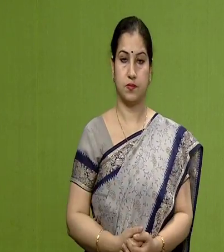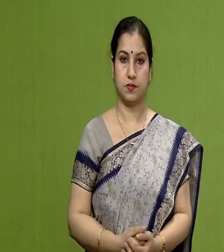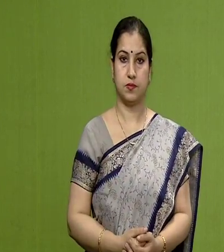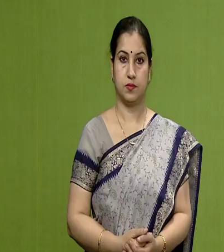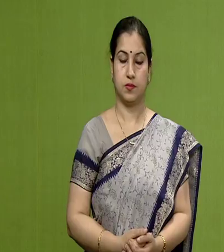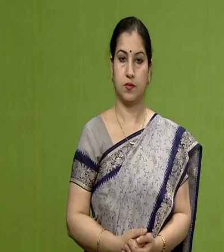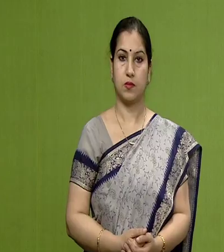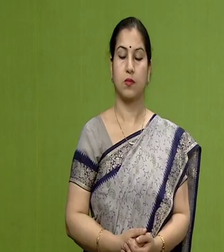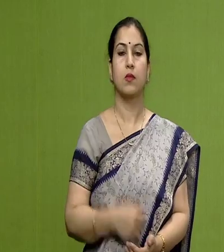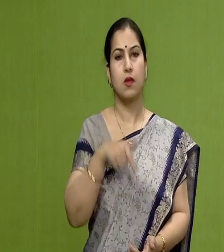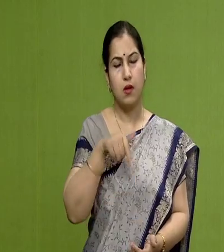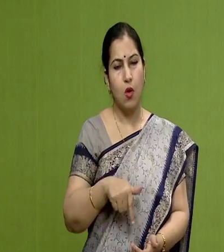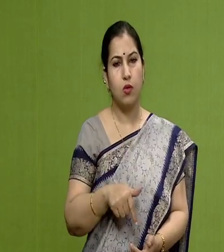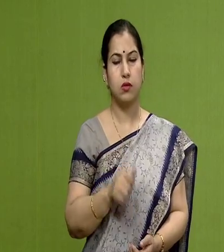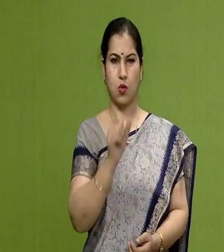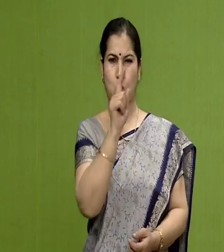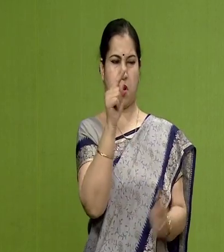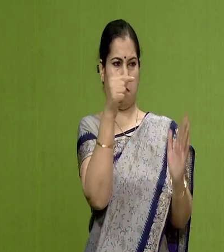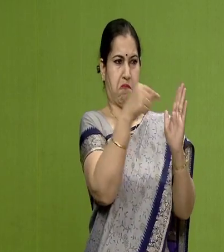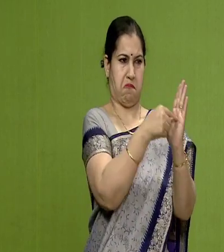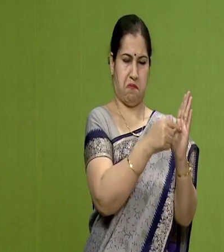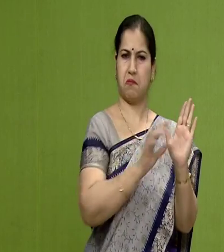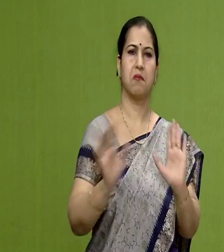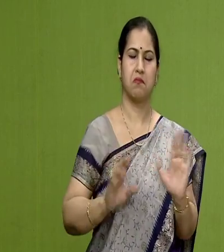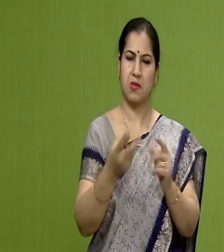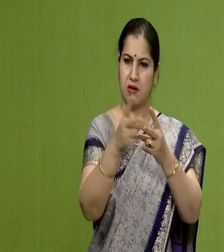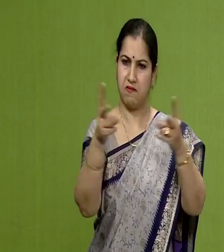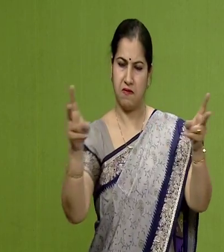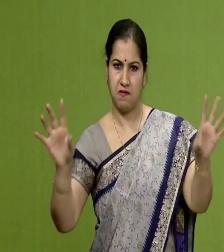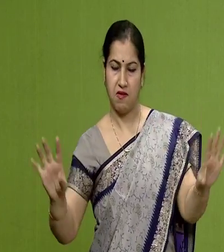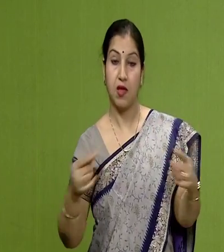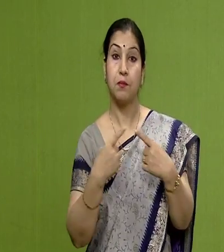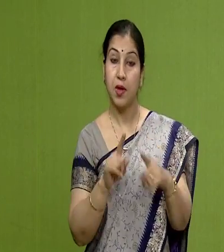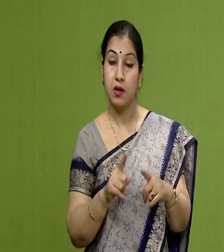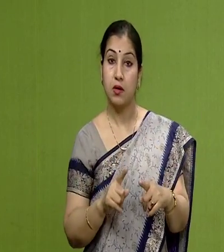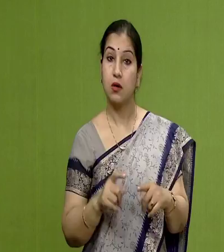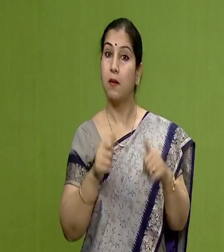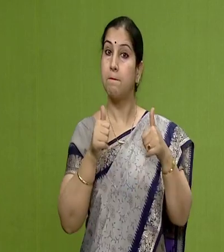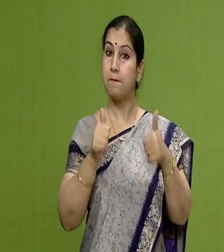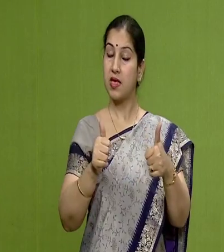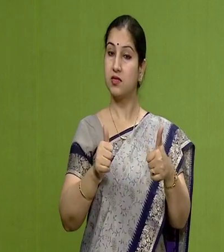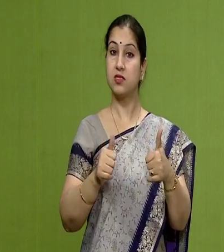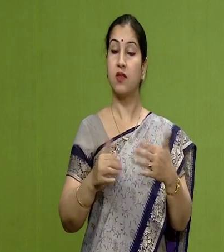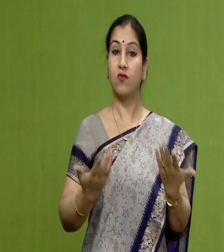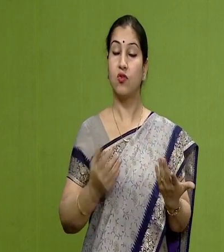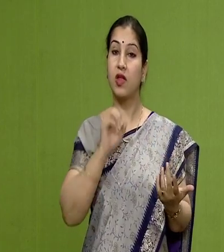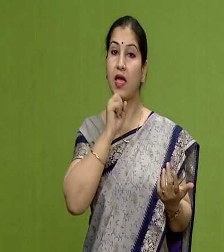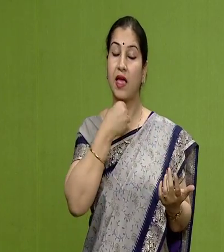Though there is no single age, but pregnancy before